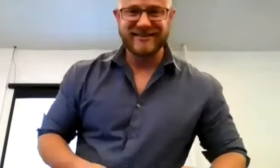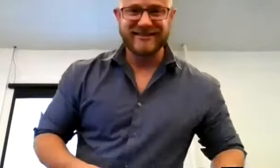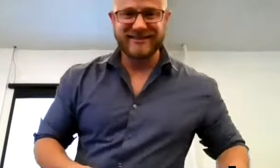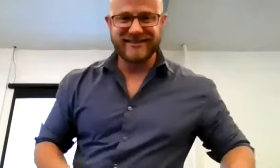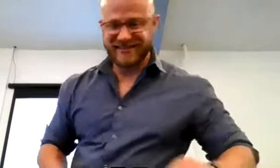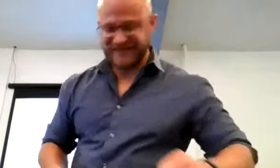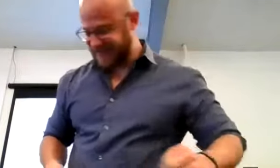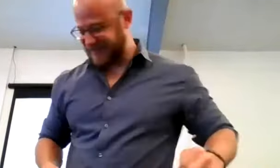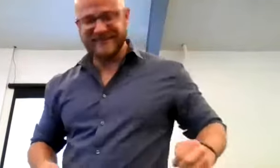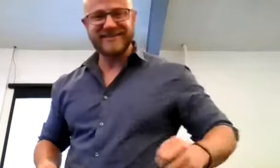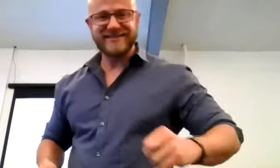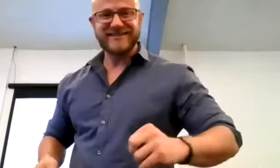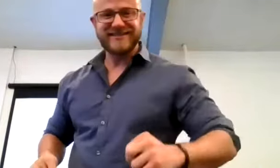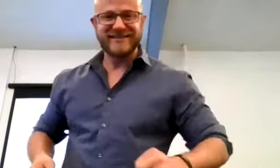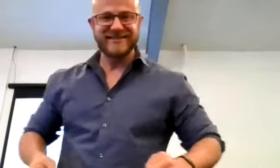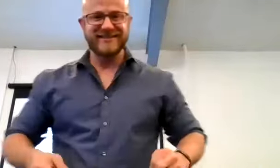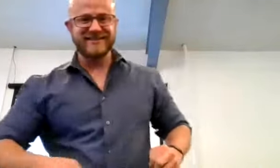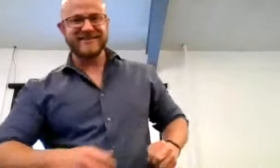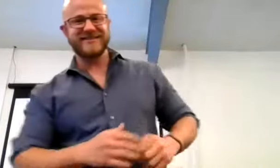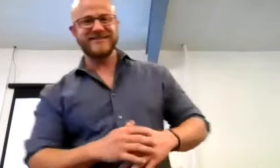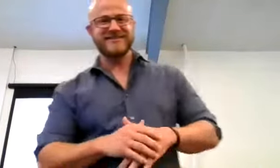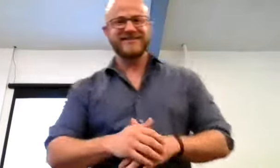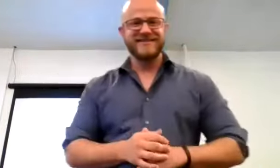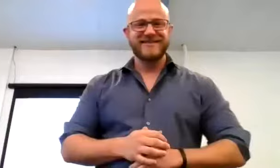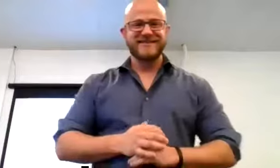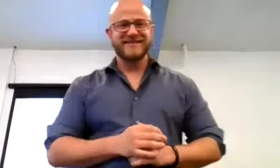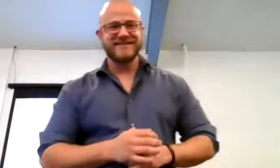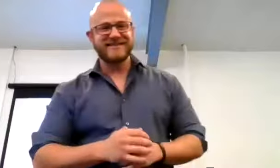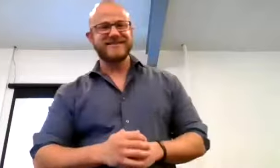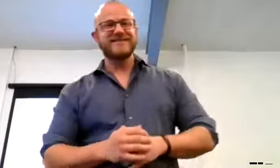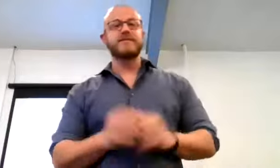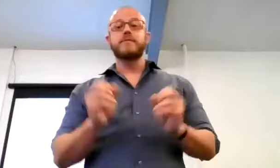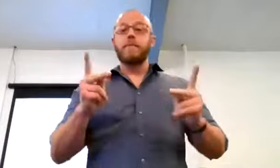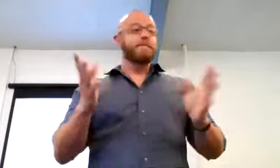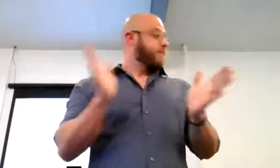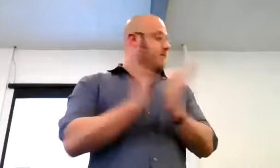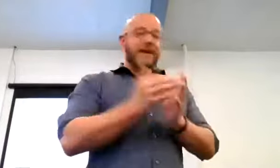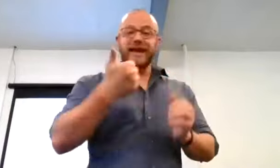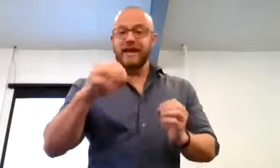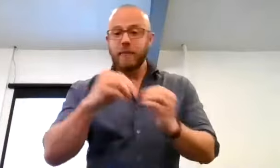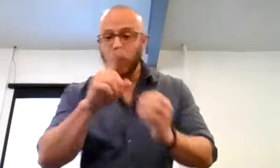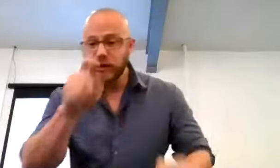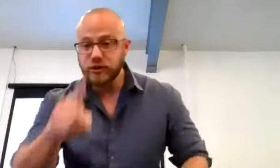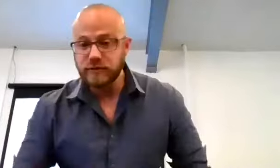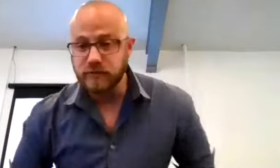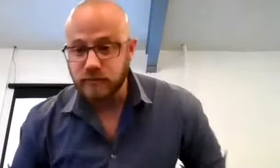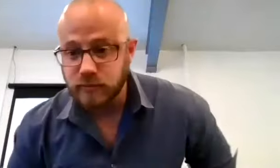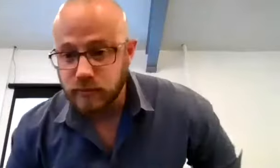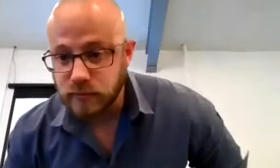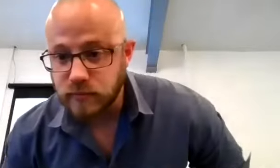as here. What happens in ASL class stays in ASL class. So any other questions?